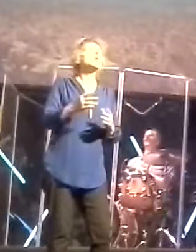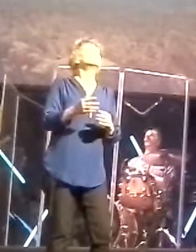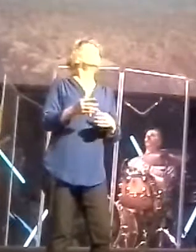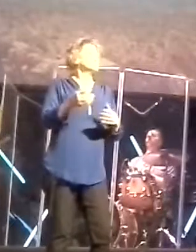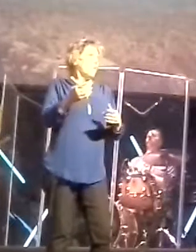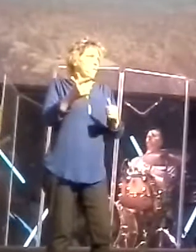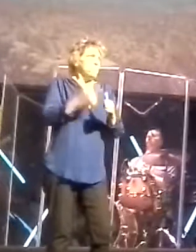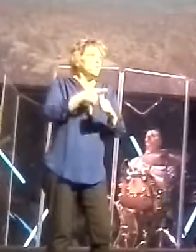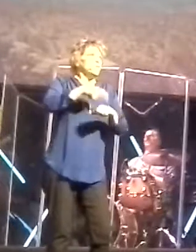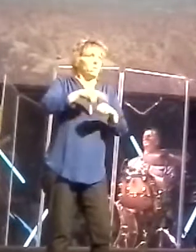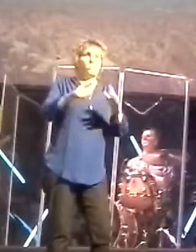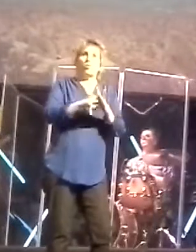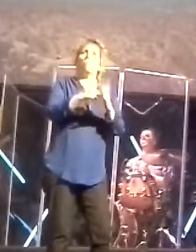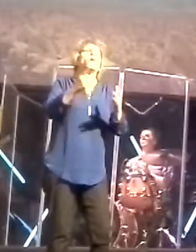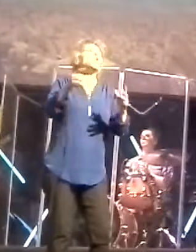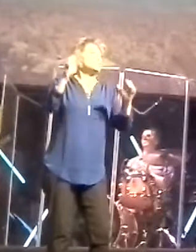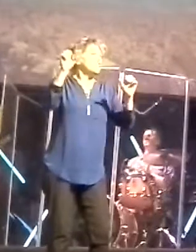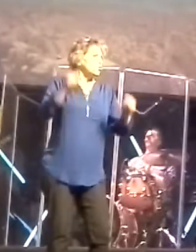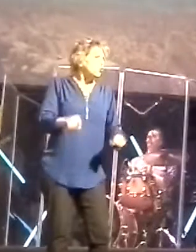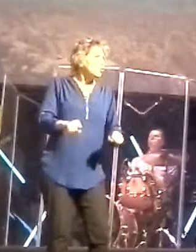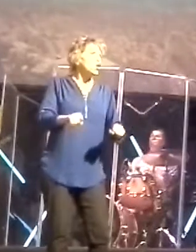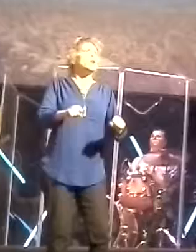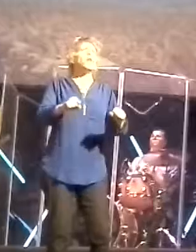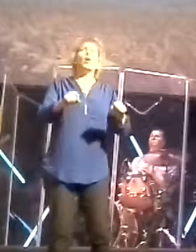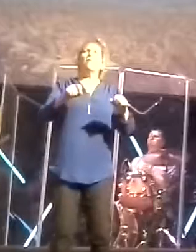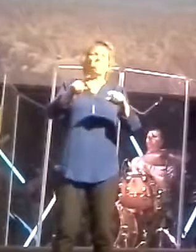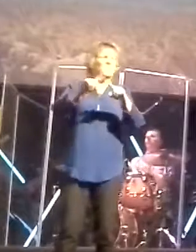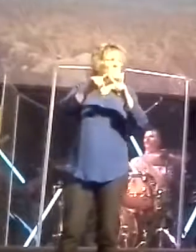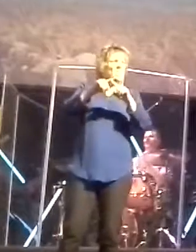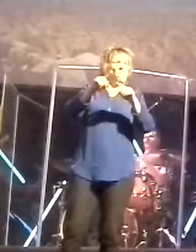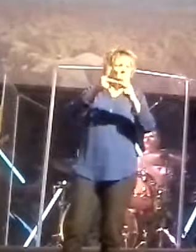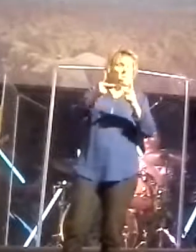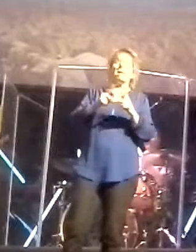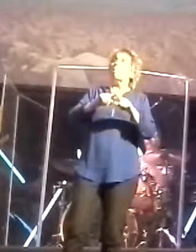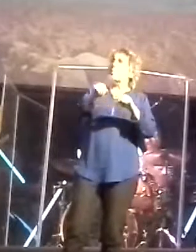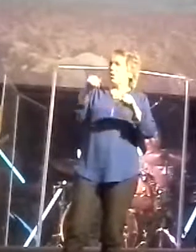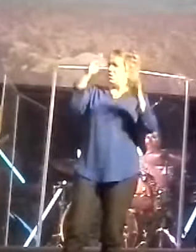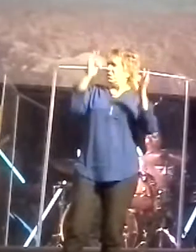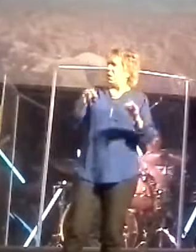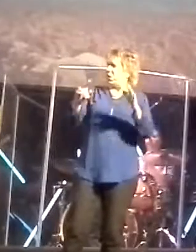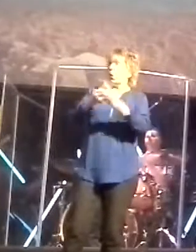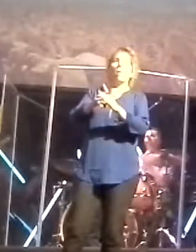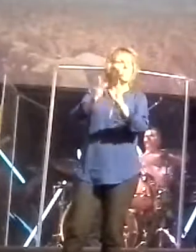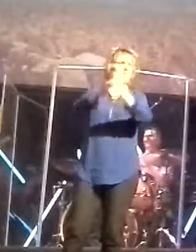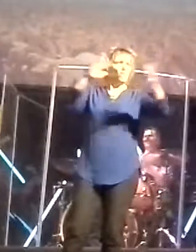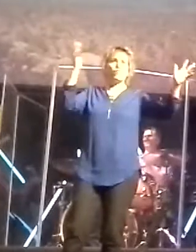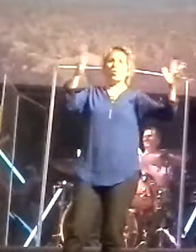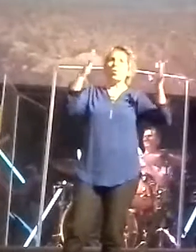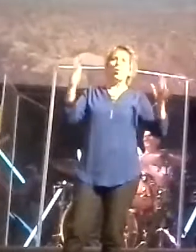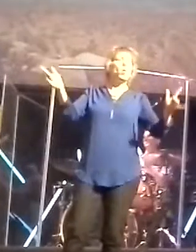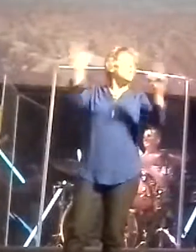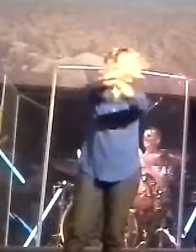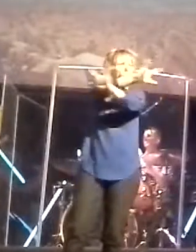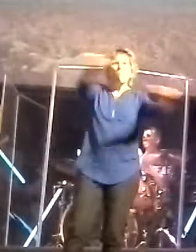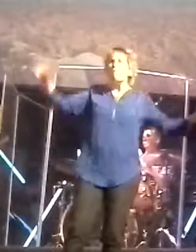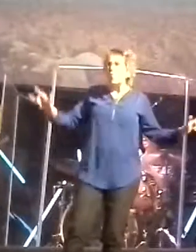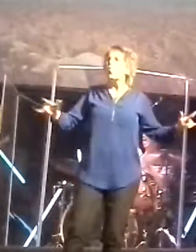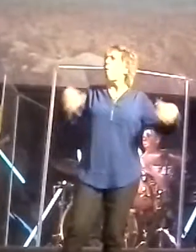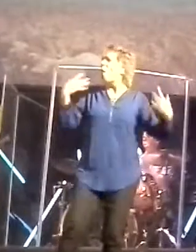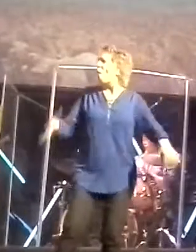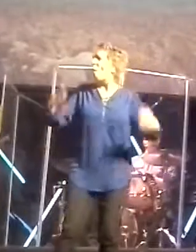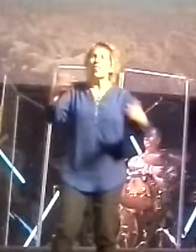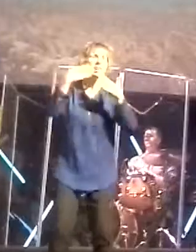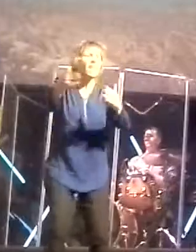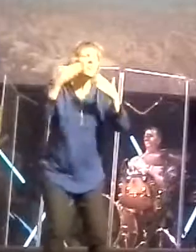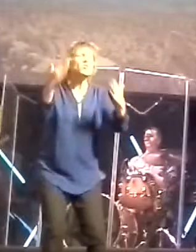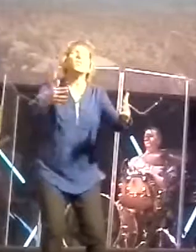could have been anywhere else this morning, and you chose to be here. Give it up for our guests and our visitors. We love you guys. Thank you so